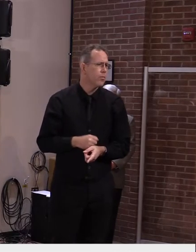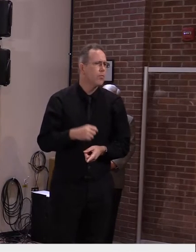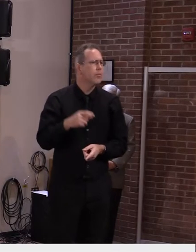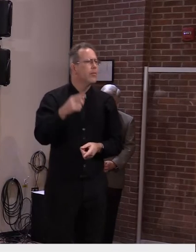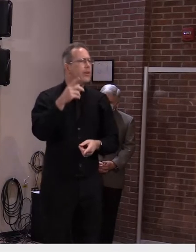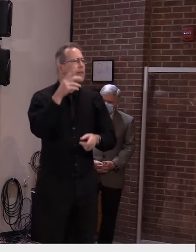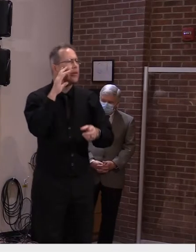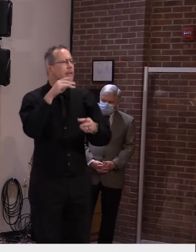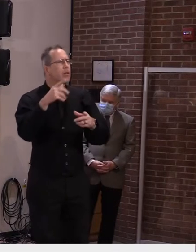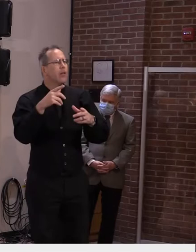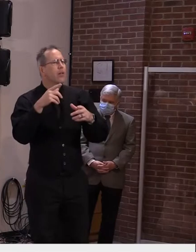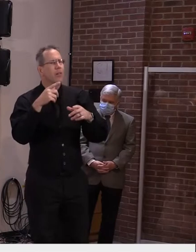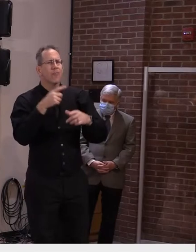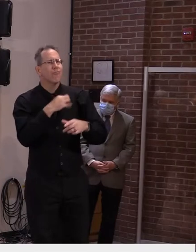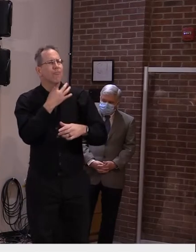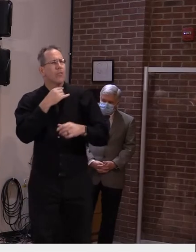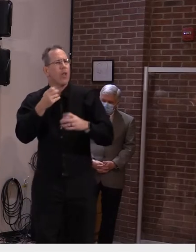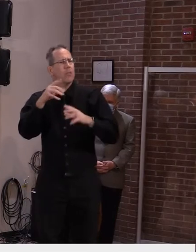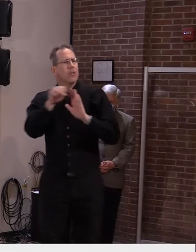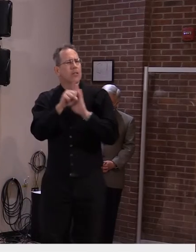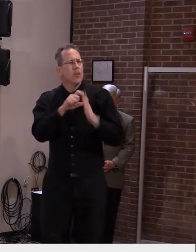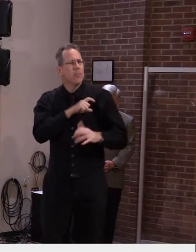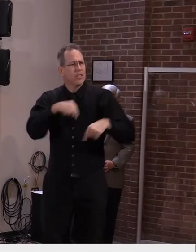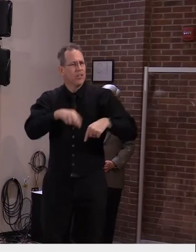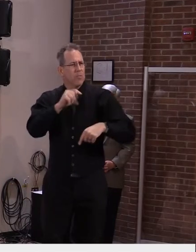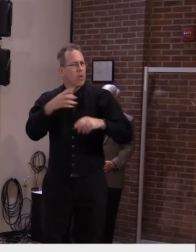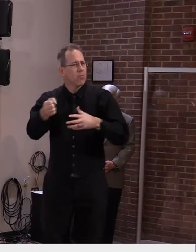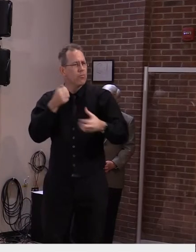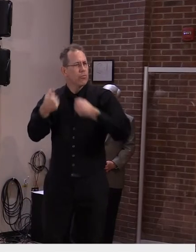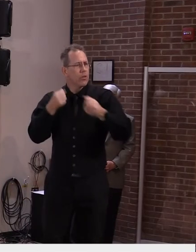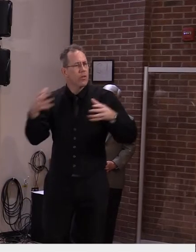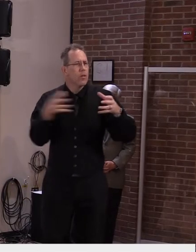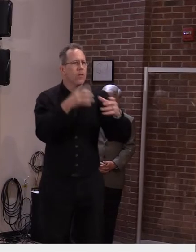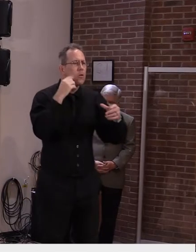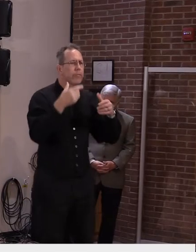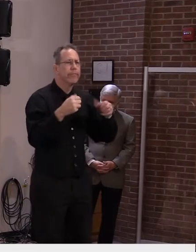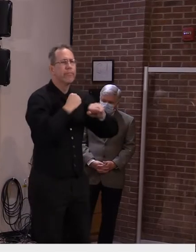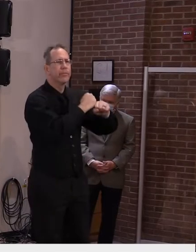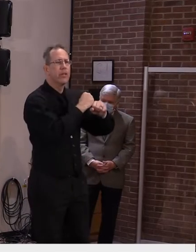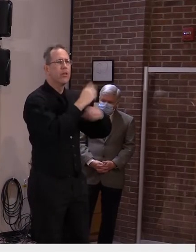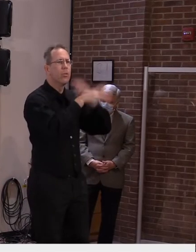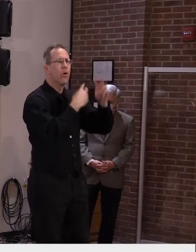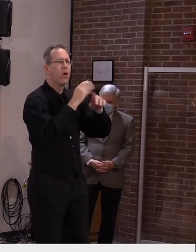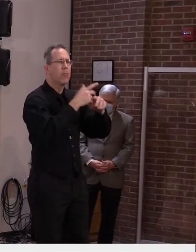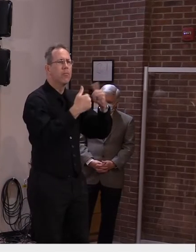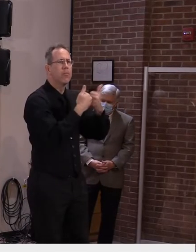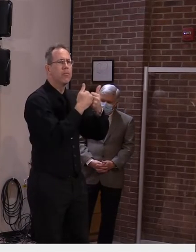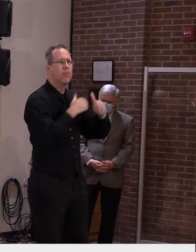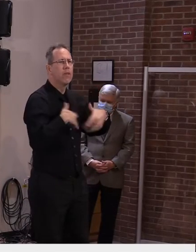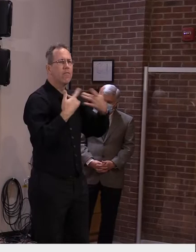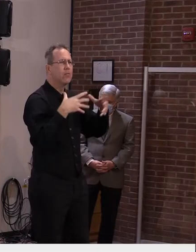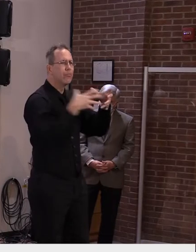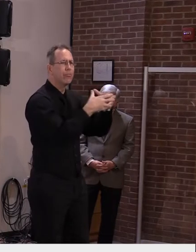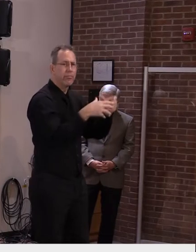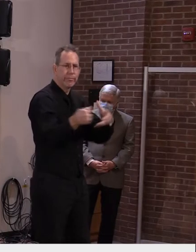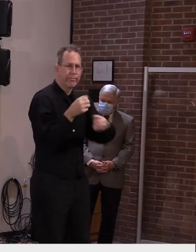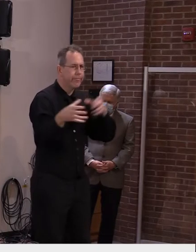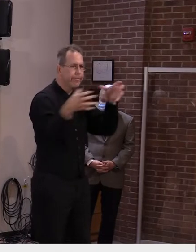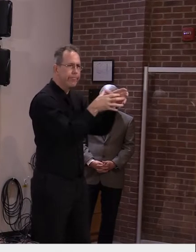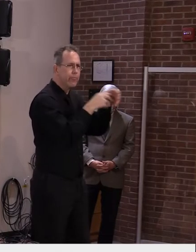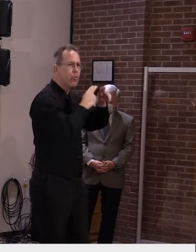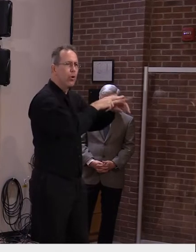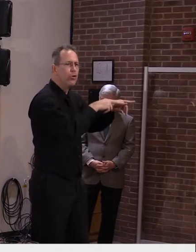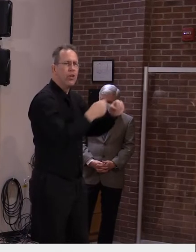World Cup event would not be related, or any special event, I should say more broadly, wouldn't be related to general road coverage. That would be something